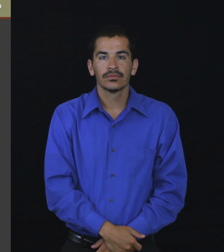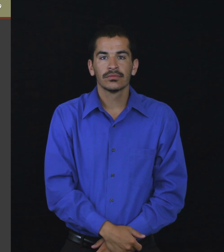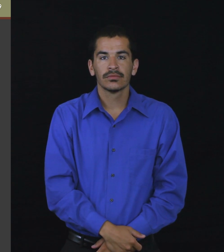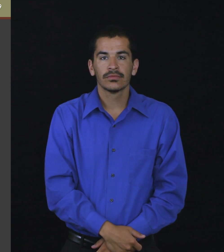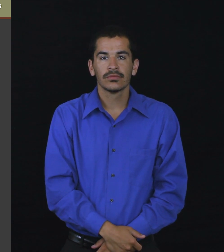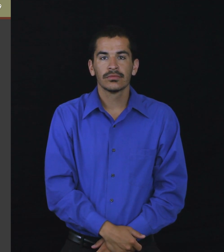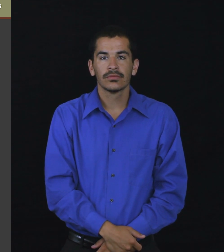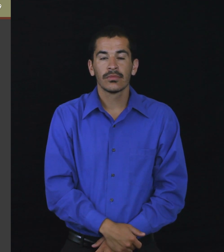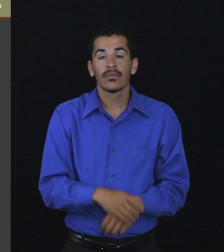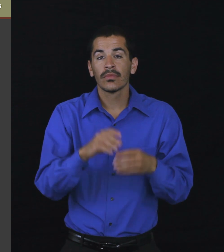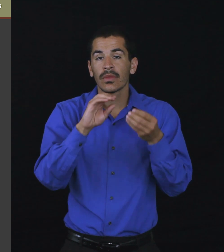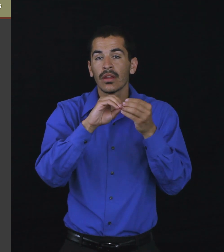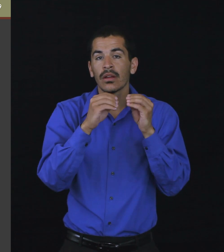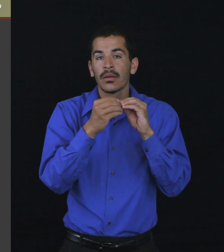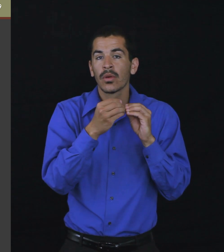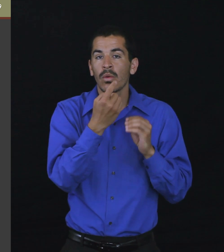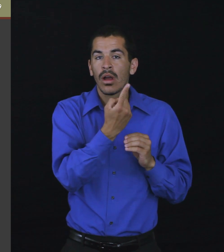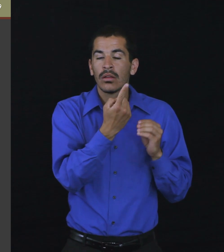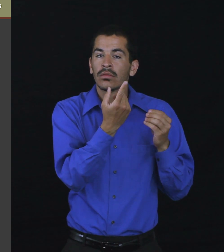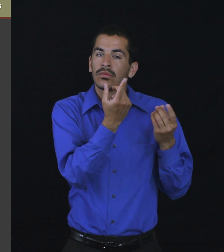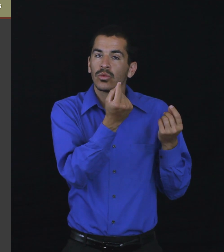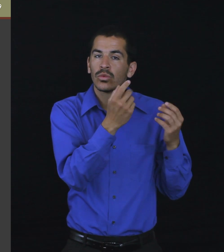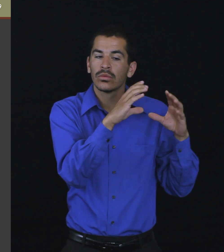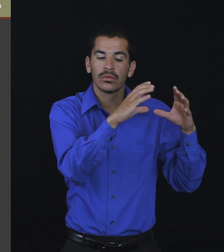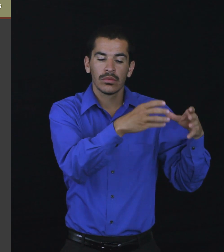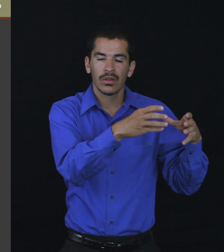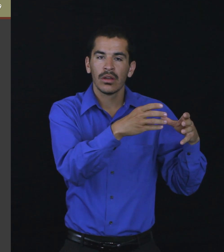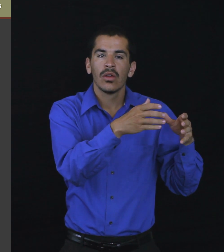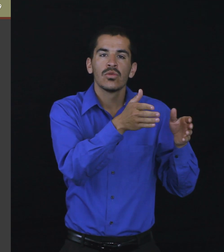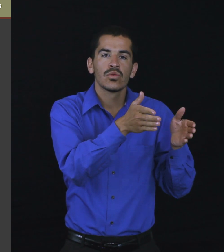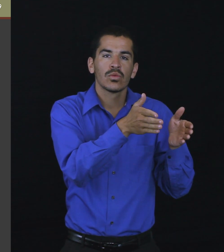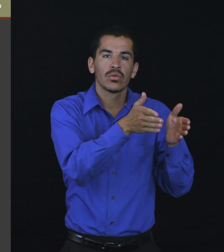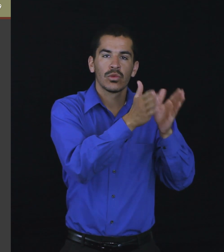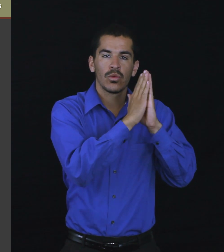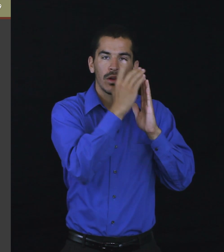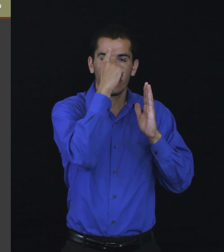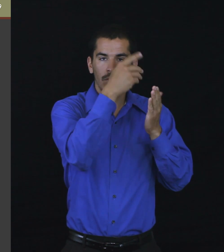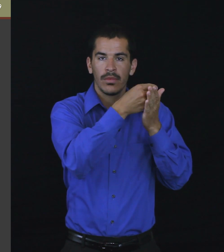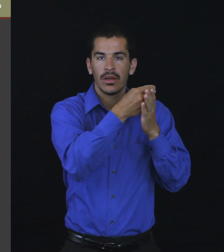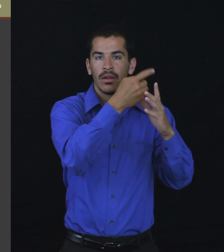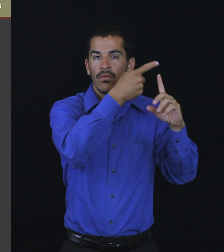Number 1, request the money from the legislature.